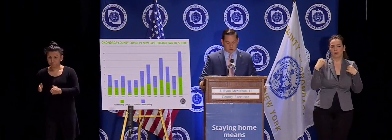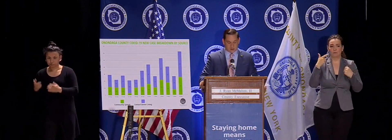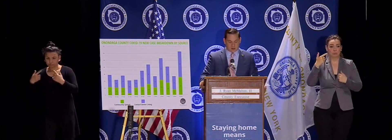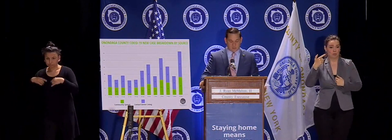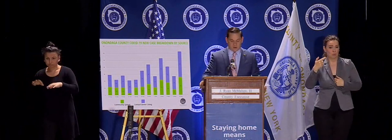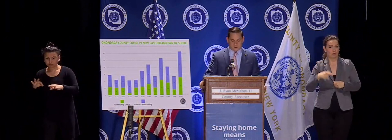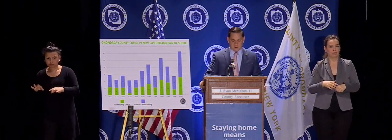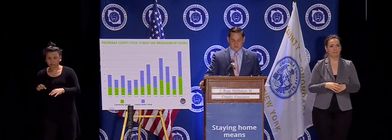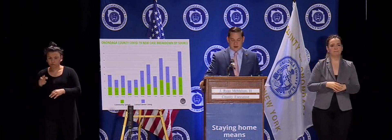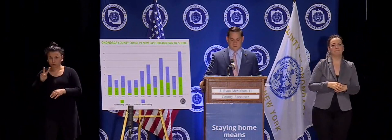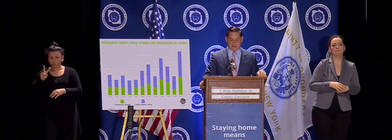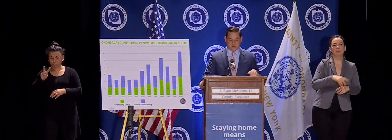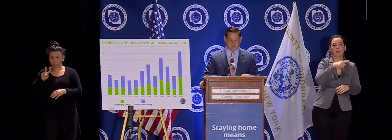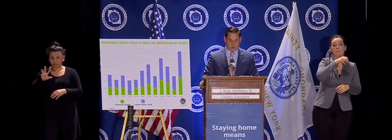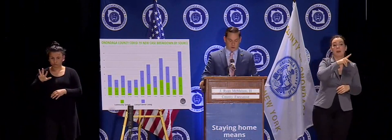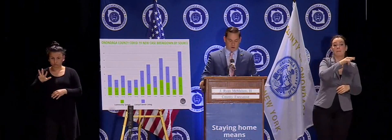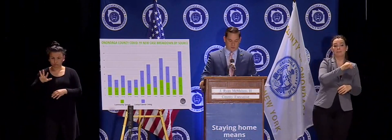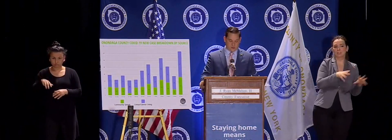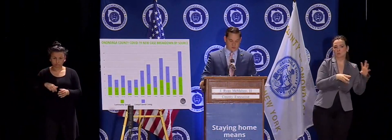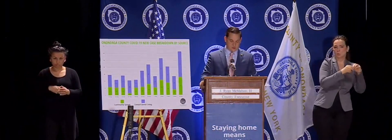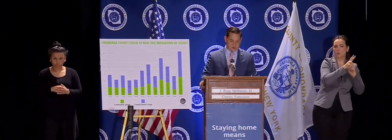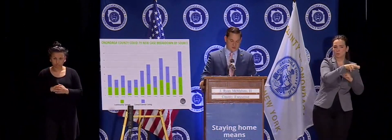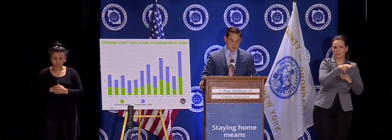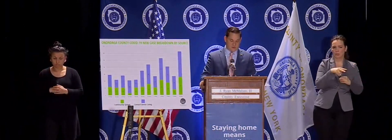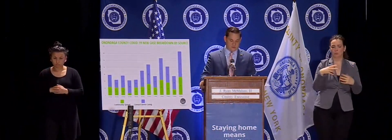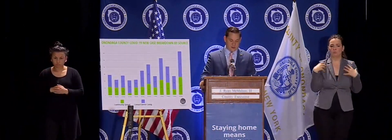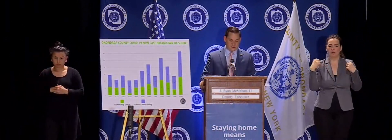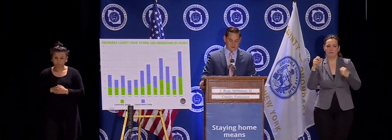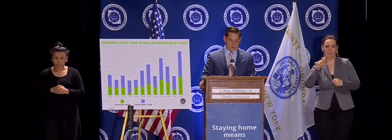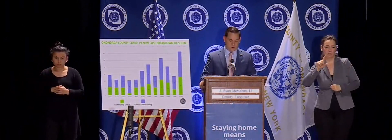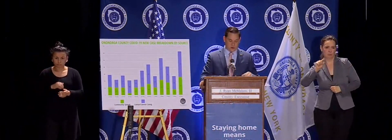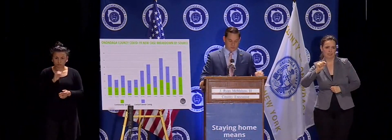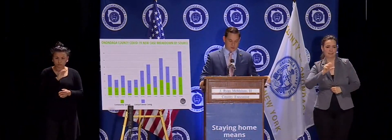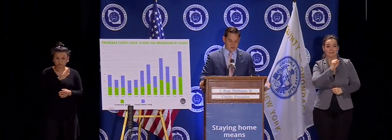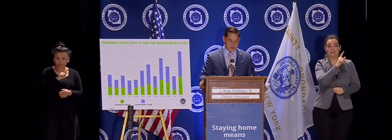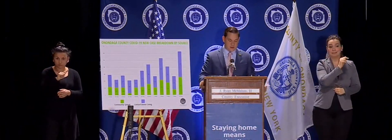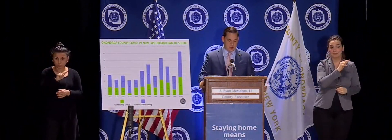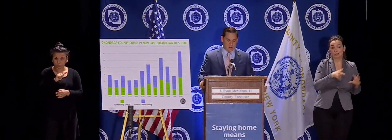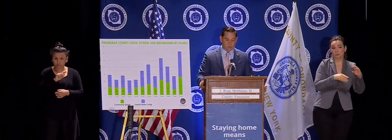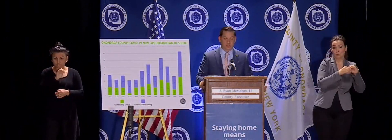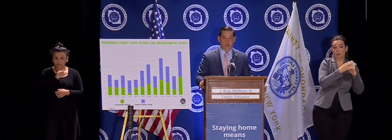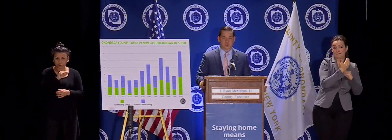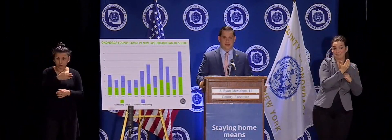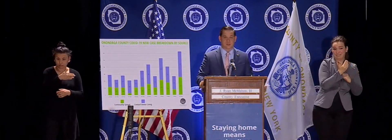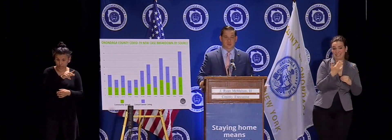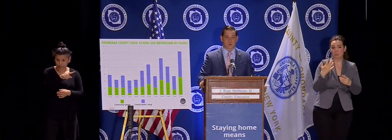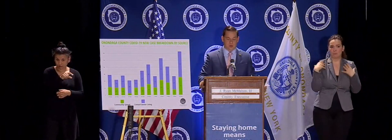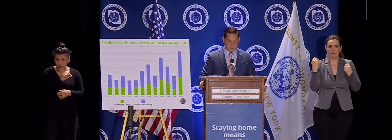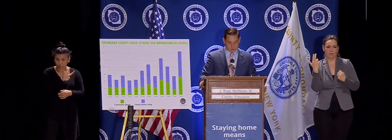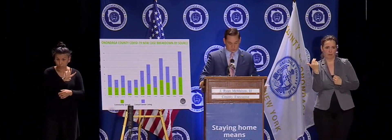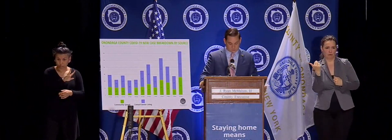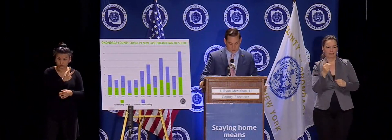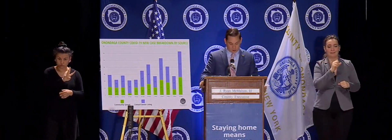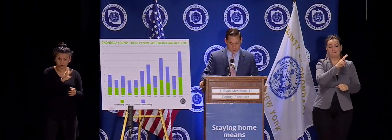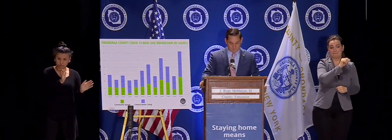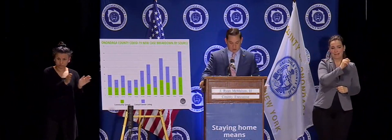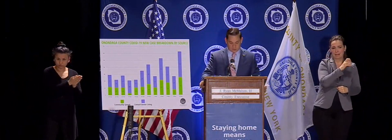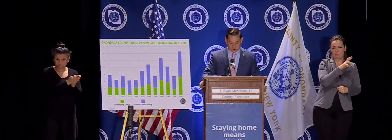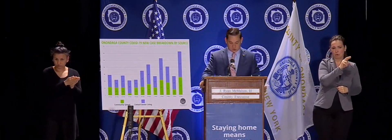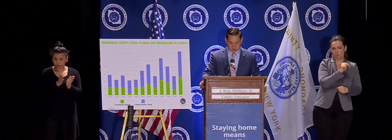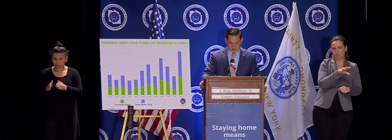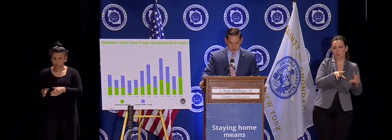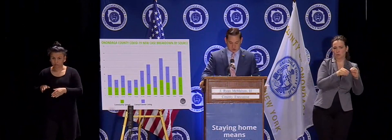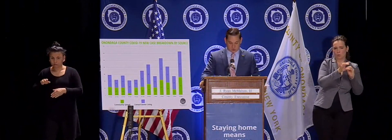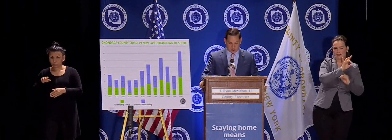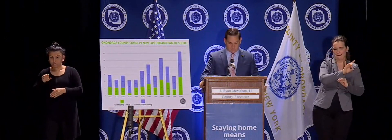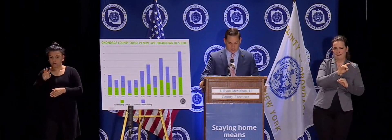recoveries. Marcellus, 5 cases, 4 recoveries. Atisco, 5 cases, 4 recoveries. Elbridge, 2 cases, 2 recoveries.